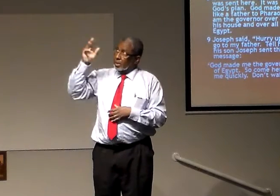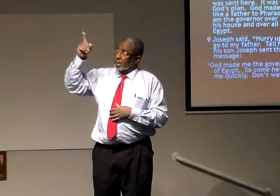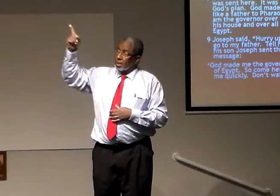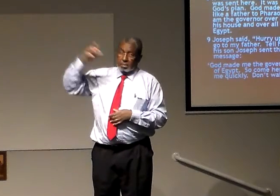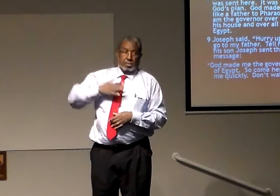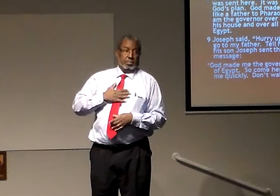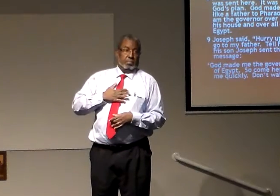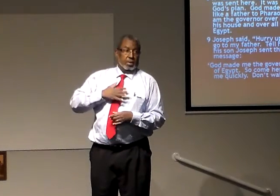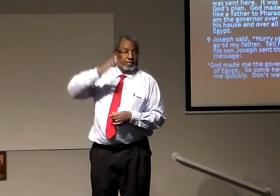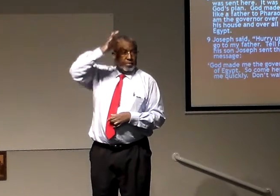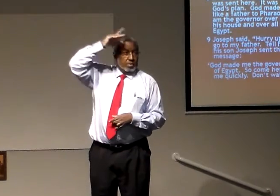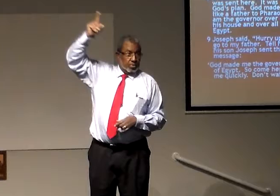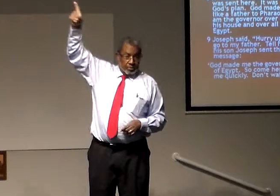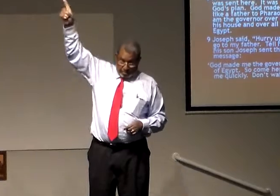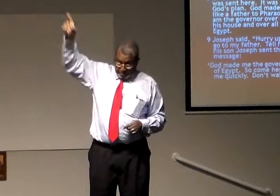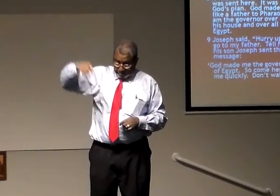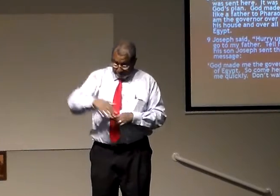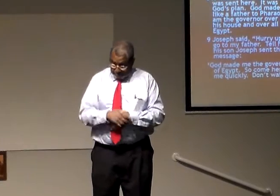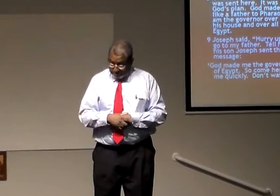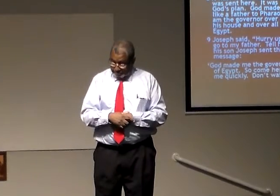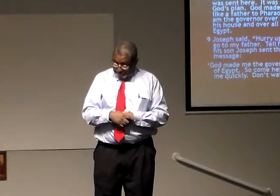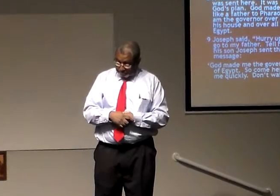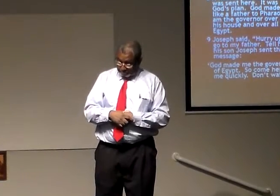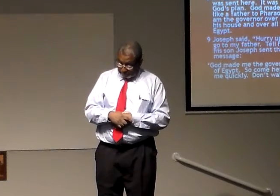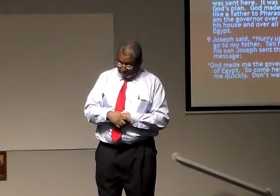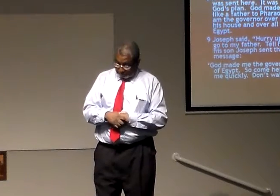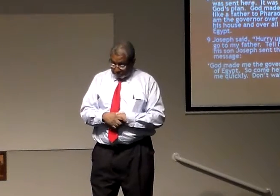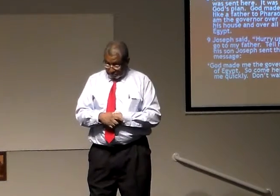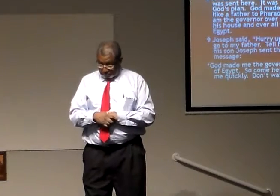I thank God that He is my Father.